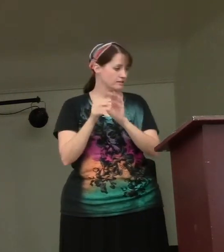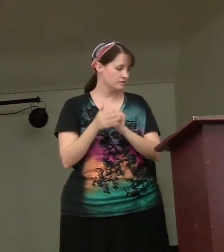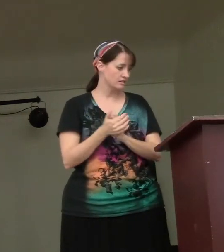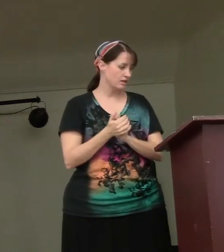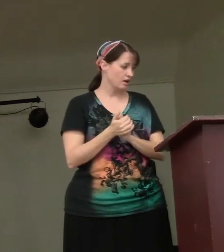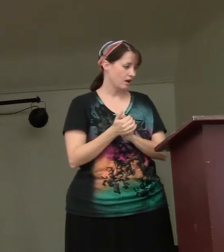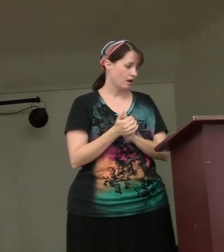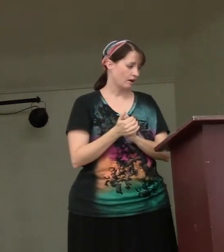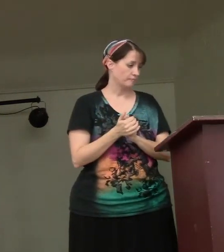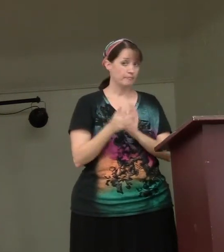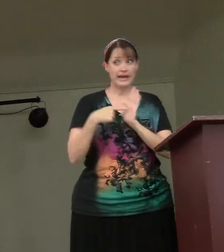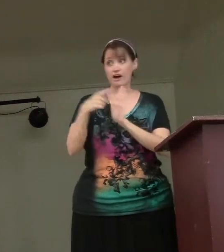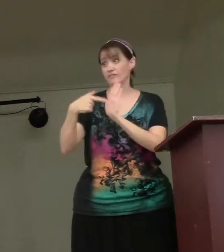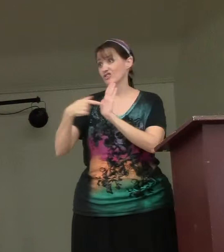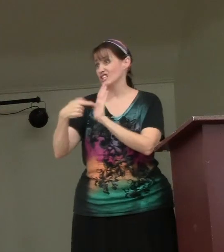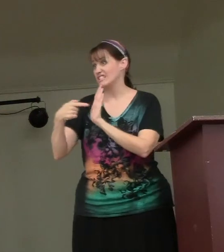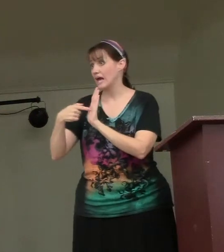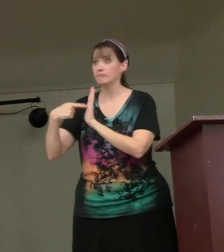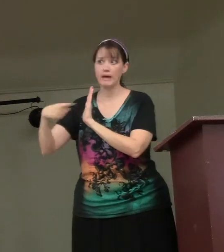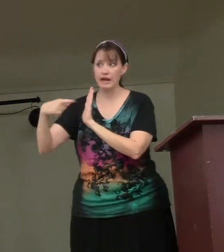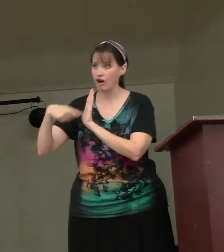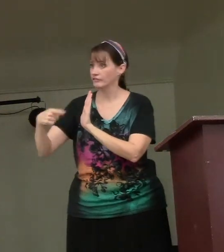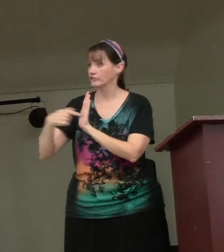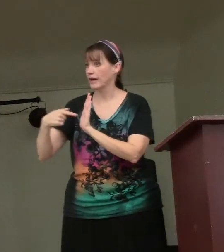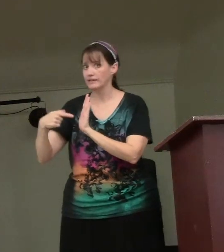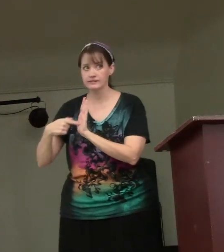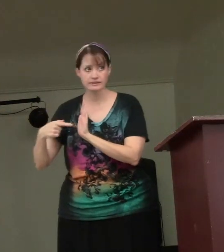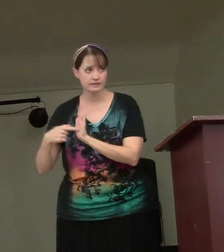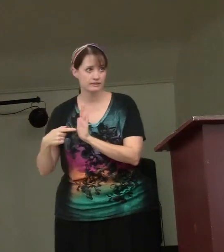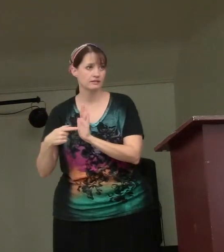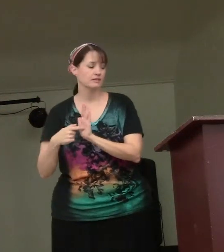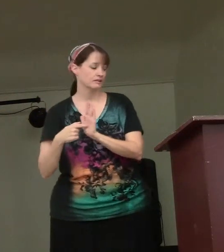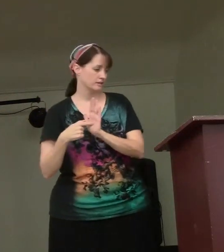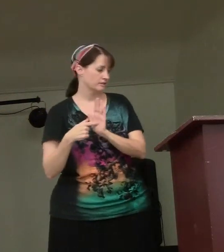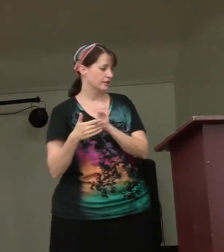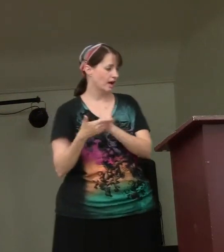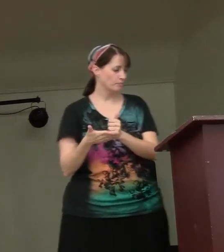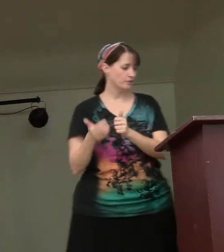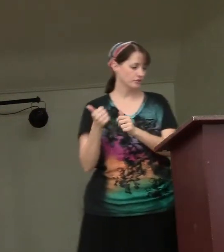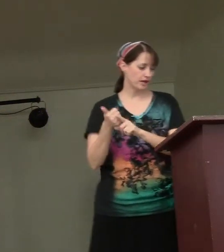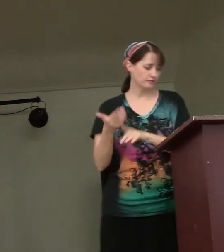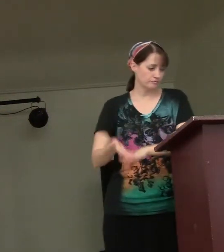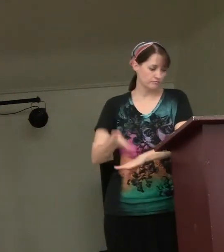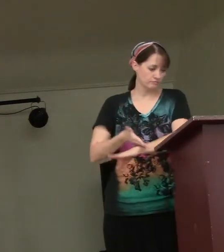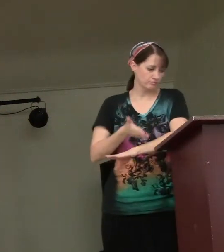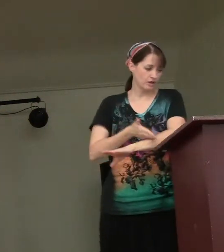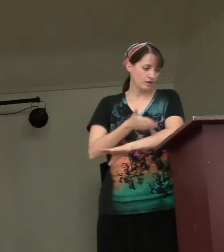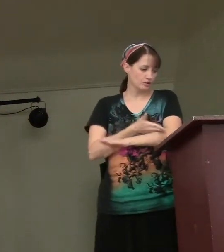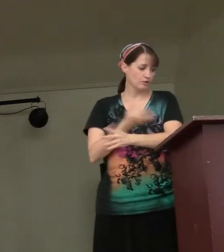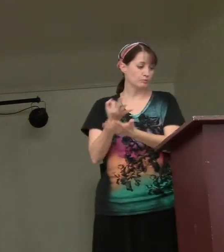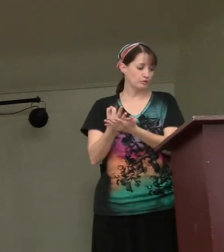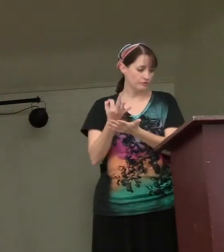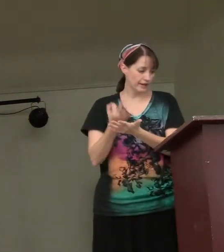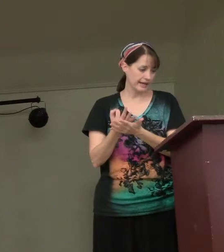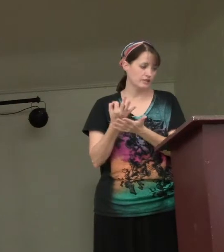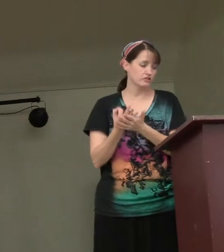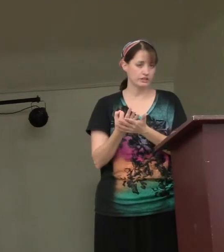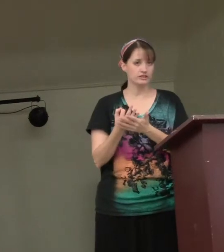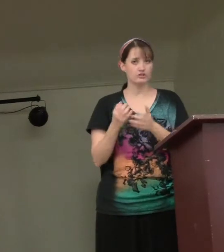invest. Pay off if you're in debt. Pay off your debts to help yourself to improve financially so you